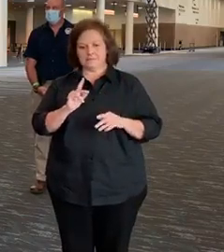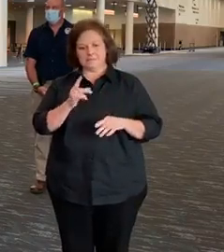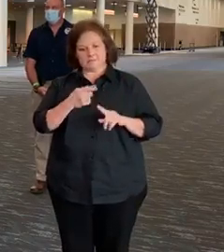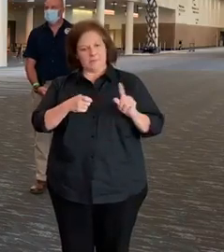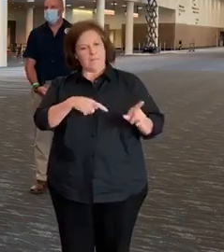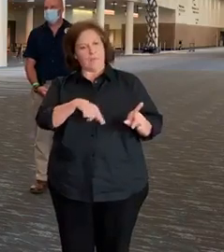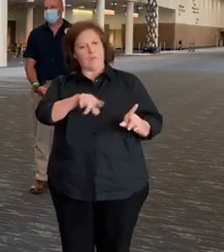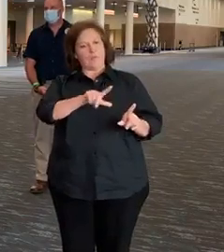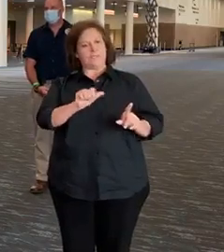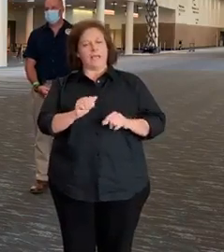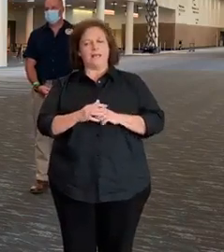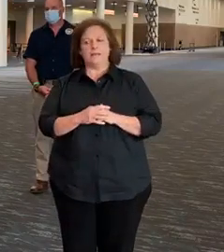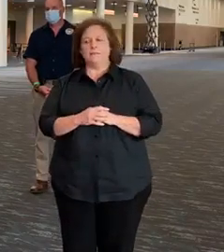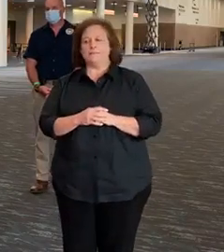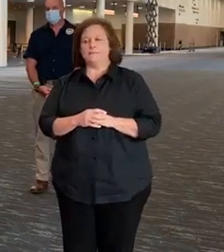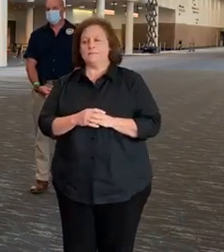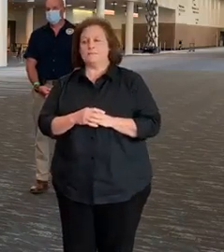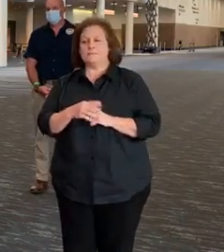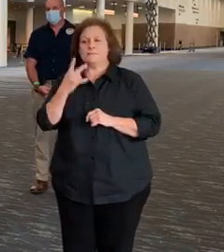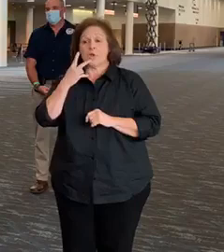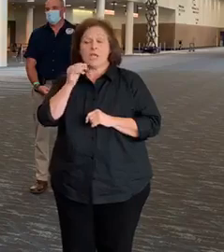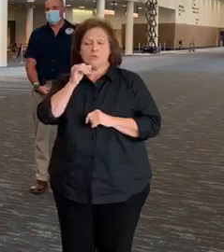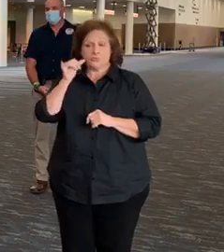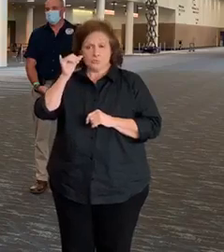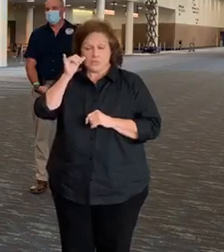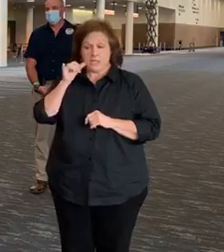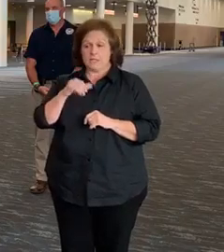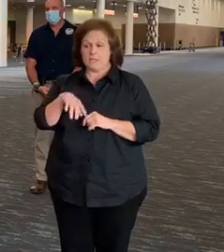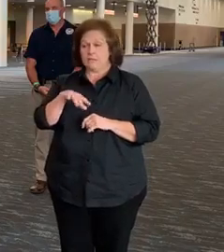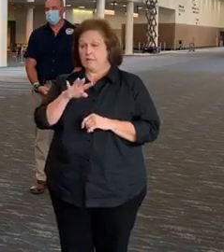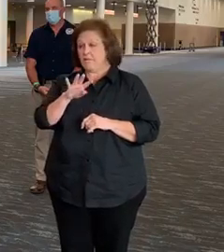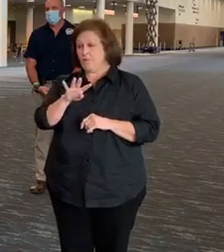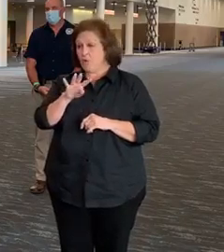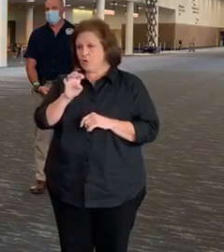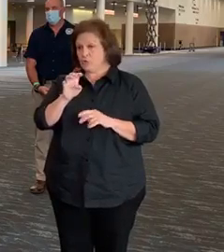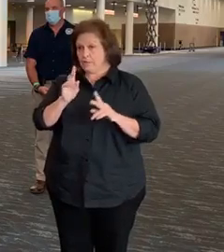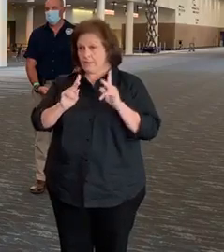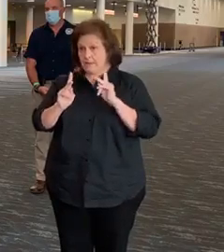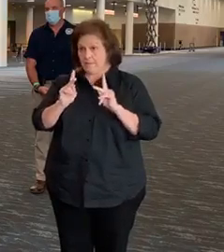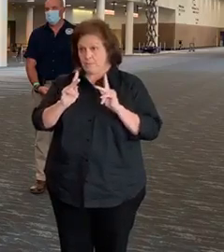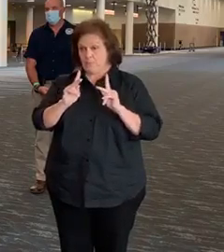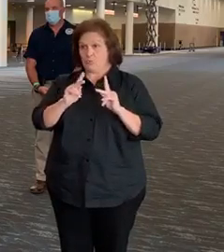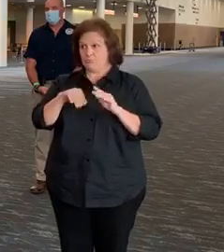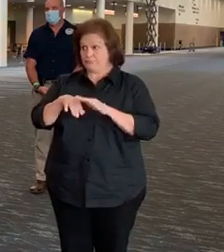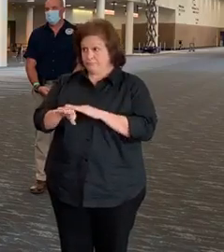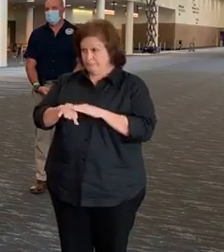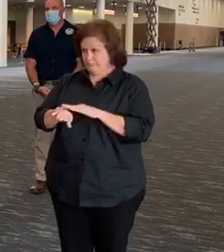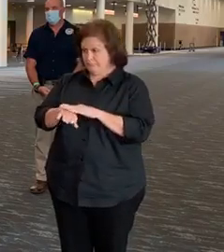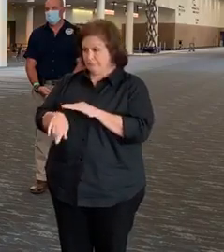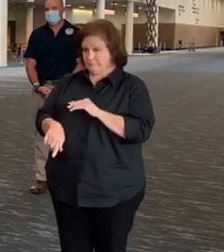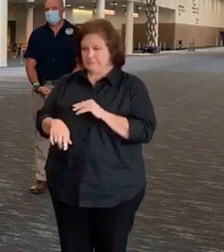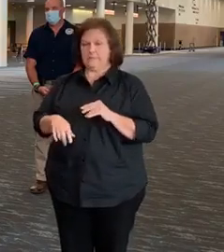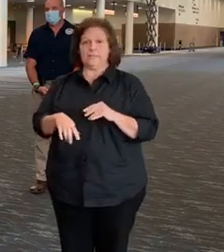neighbors. We have seen, yesterday we saw at least 400 individuals come through. Today we have seen that in 3 hours,